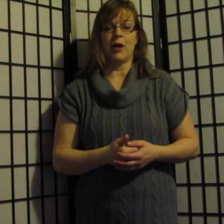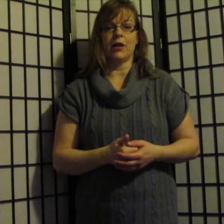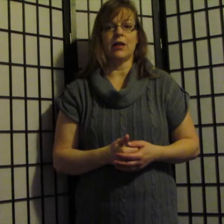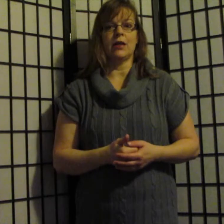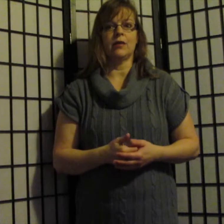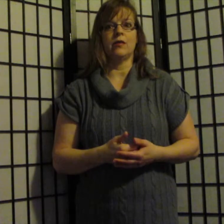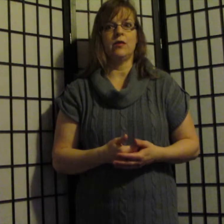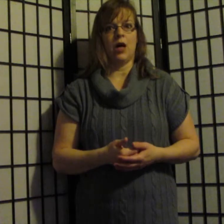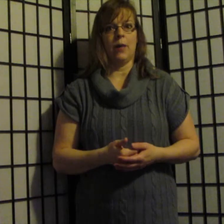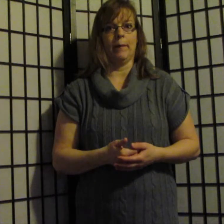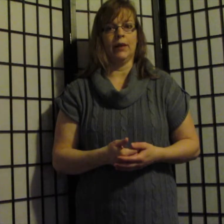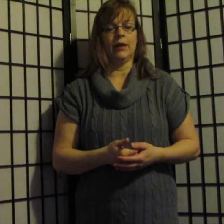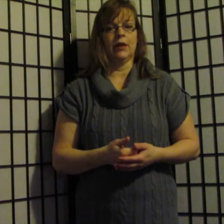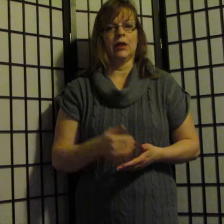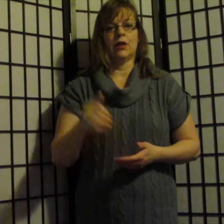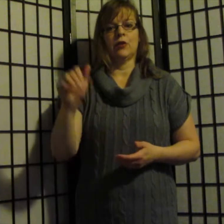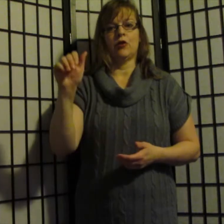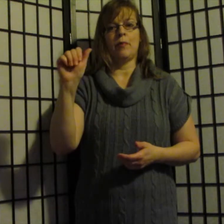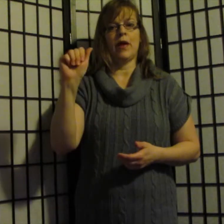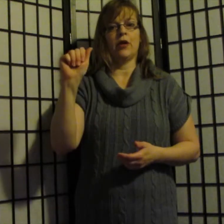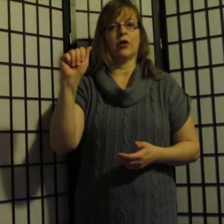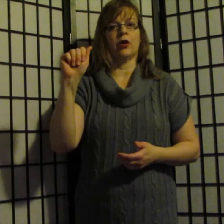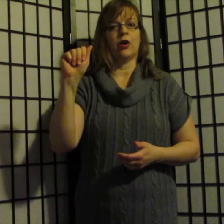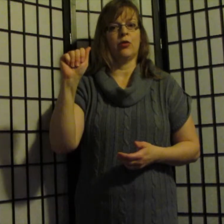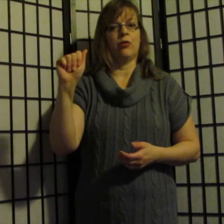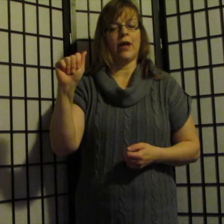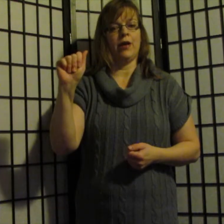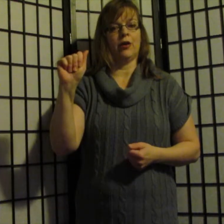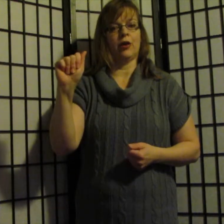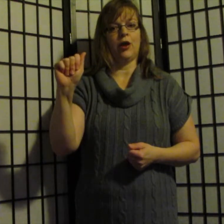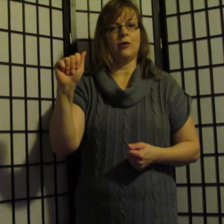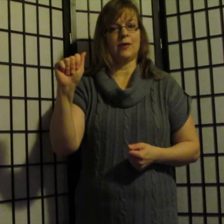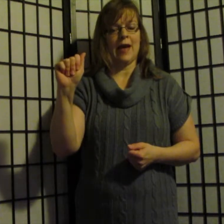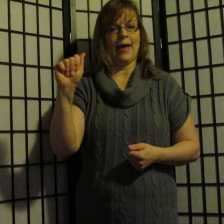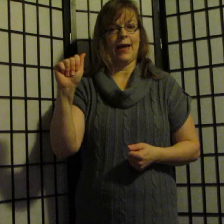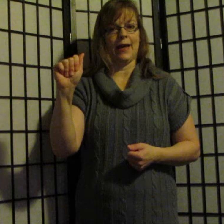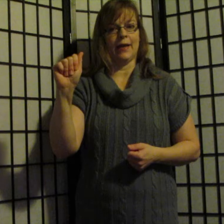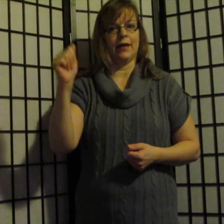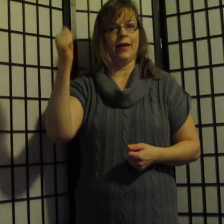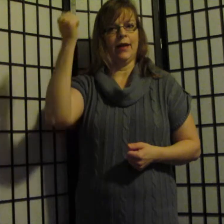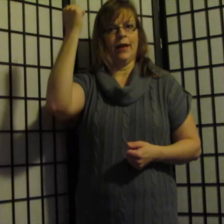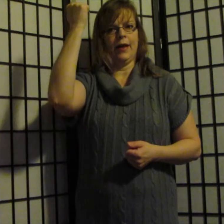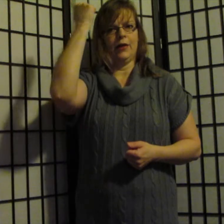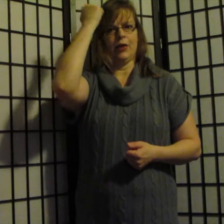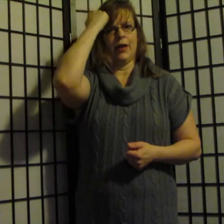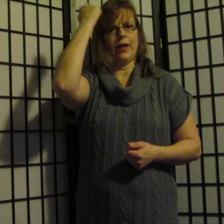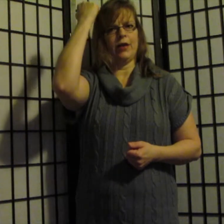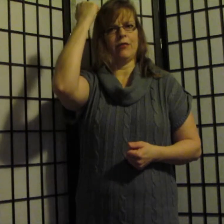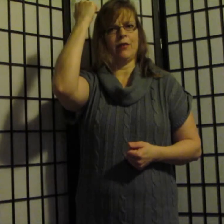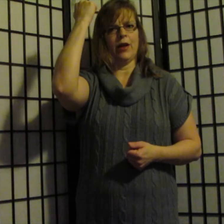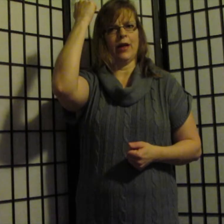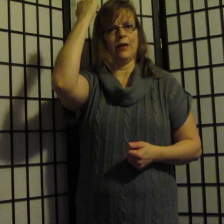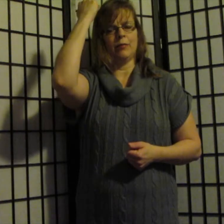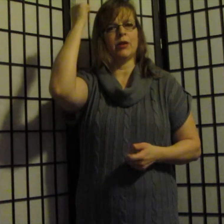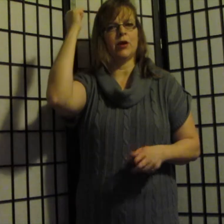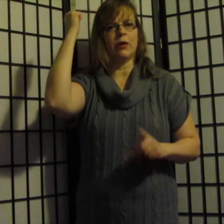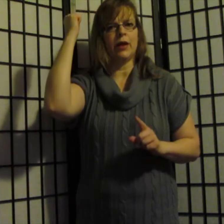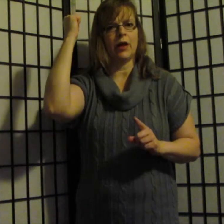smart is dumb. So make your regular closed A hand, and you're going to hit your forehead, but don't hit it